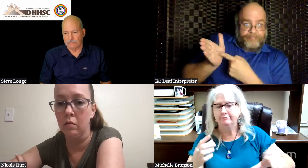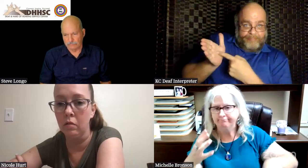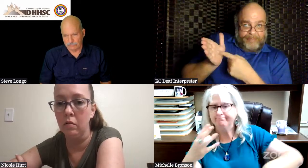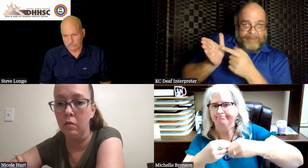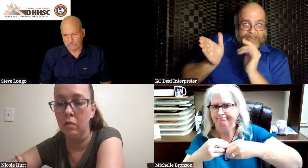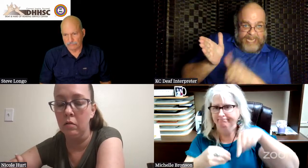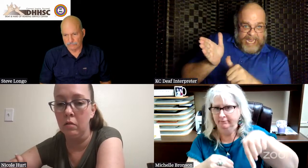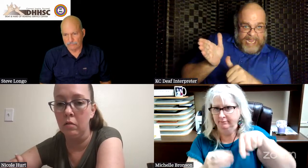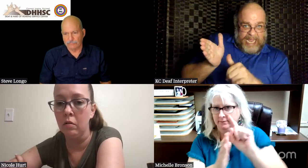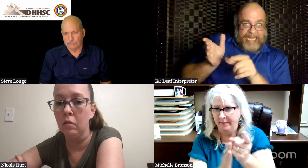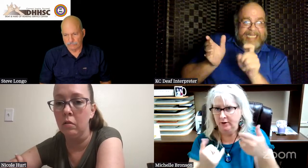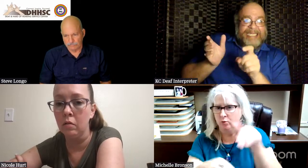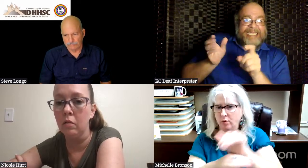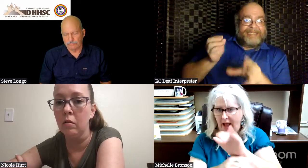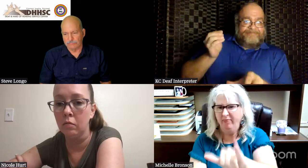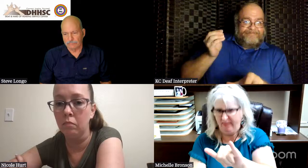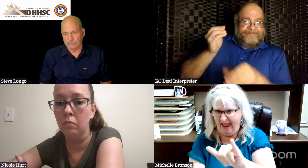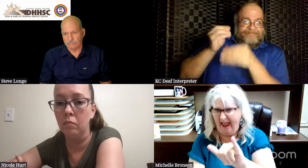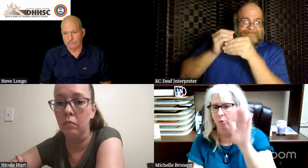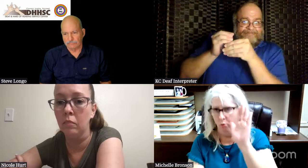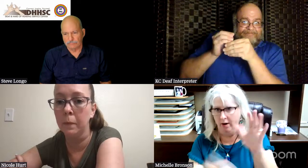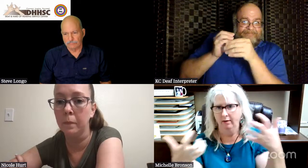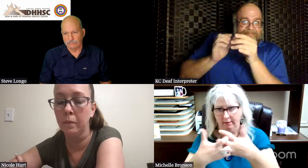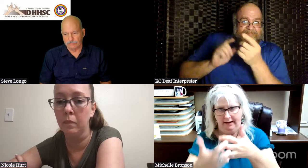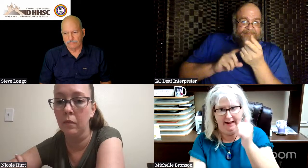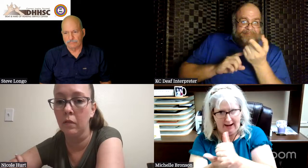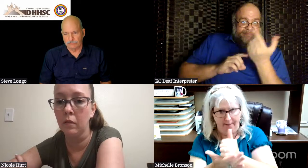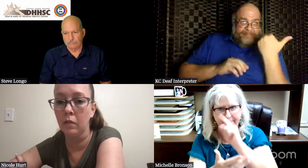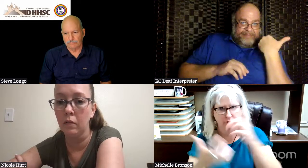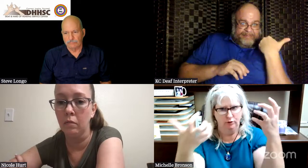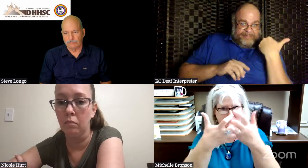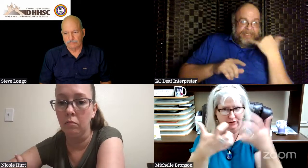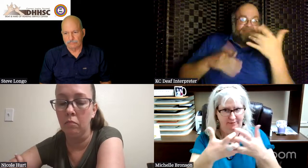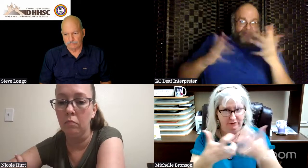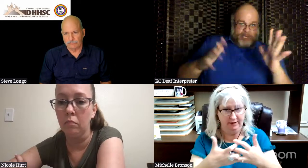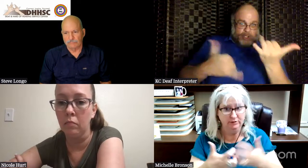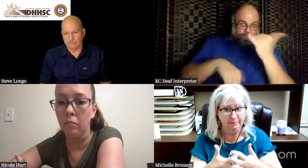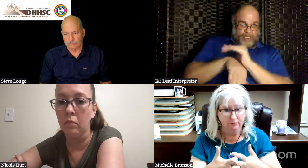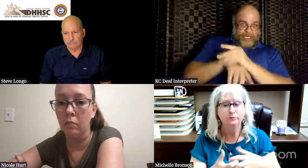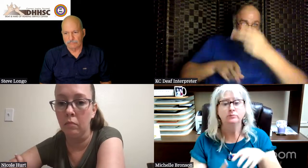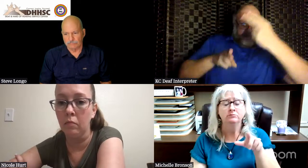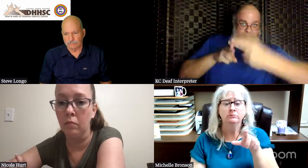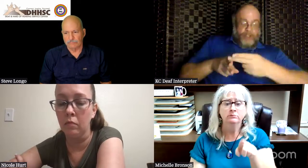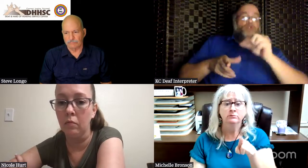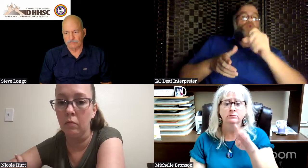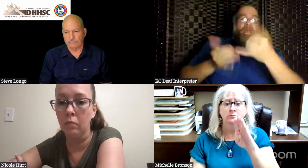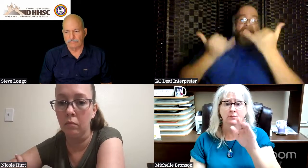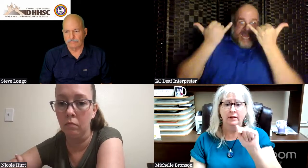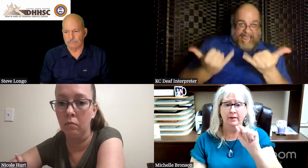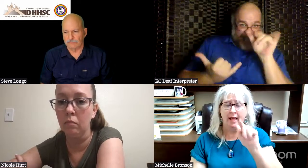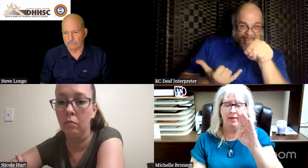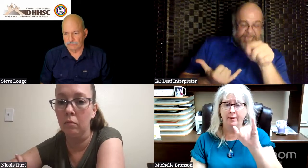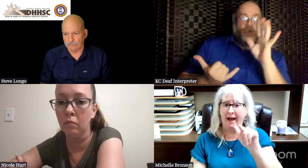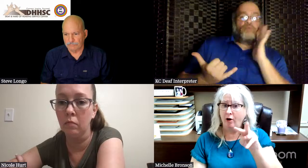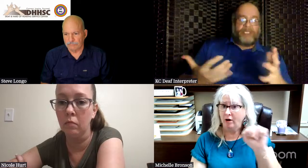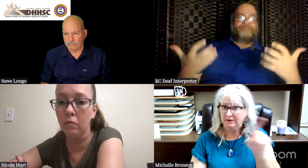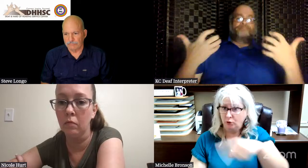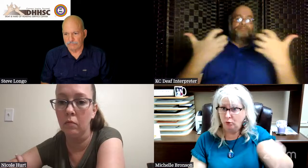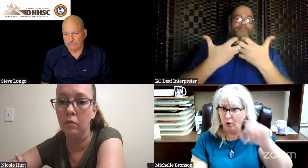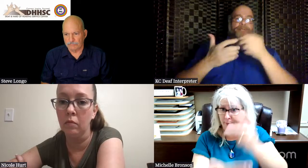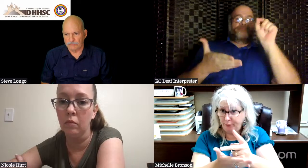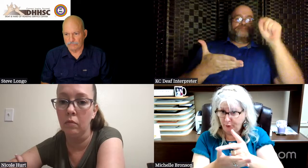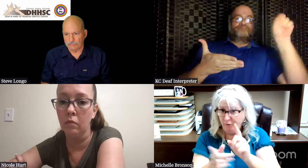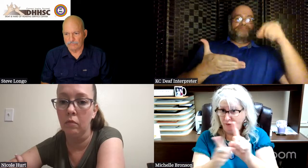We have that terminology. We needed to add that little bit there. And so for what has been